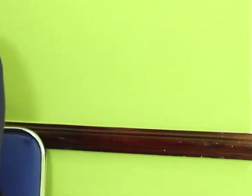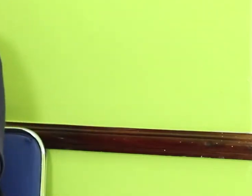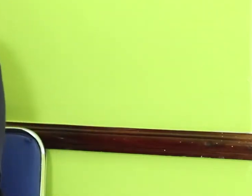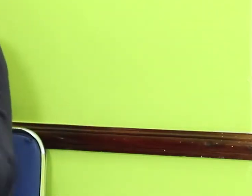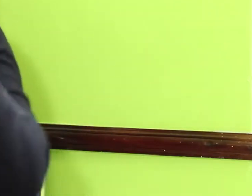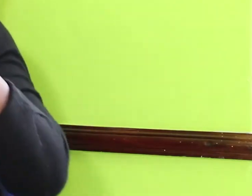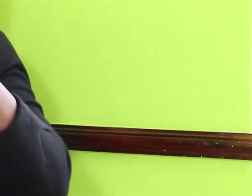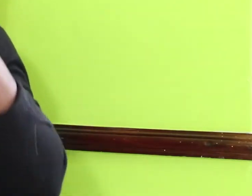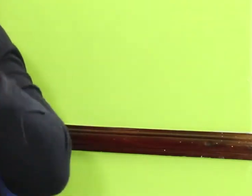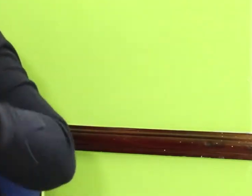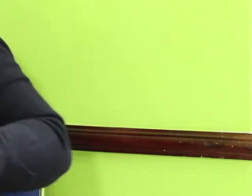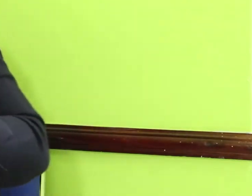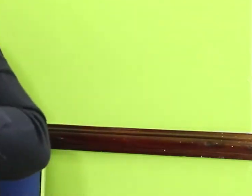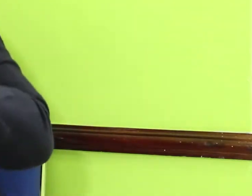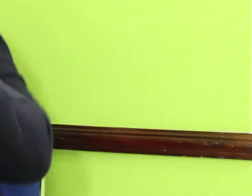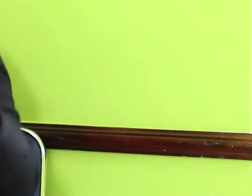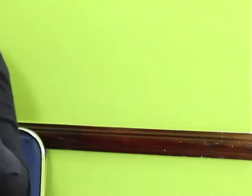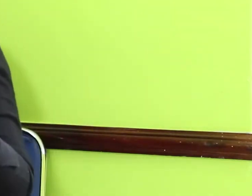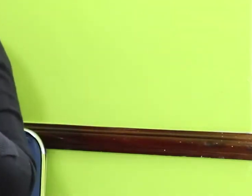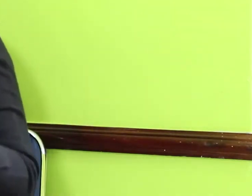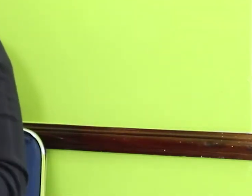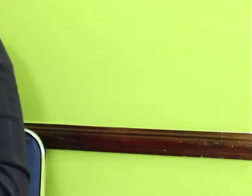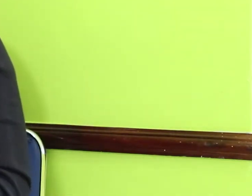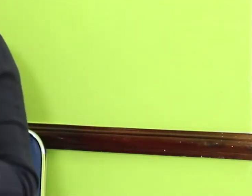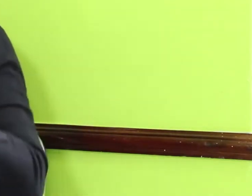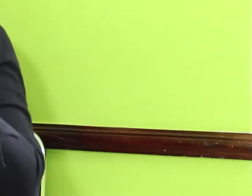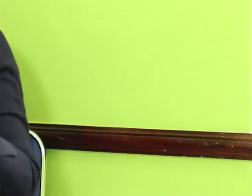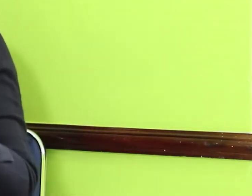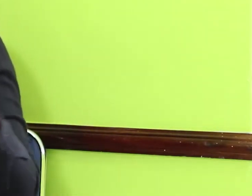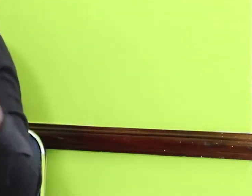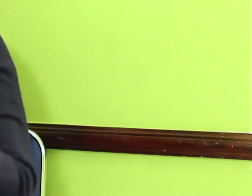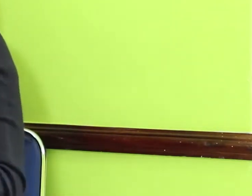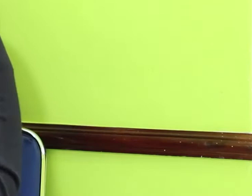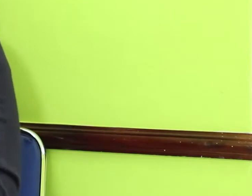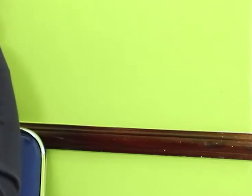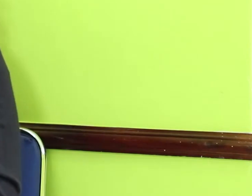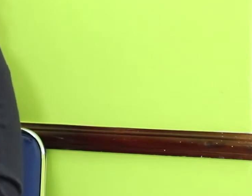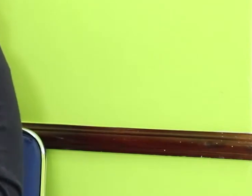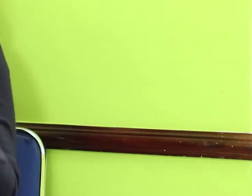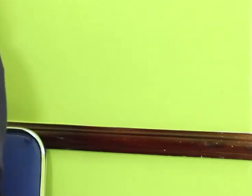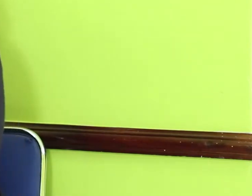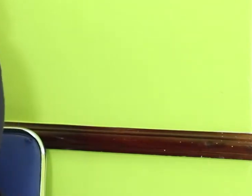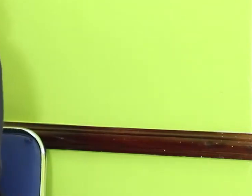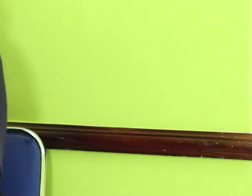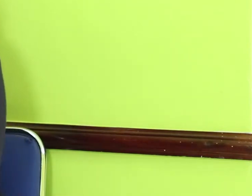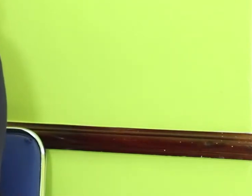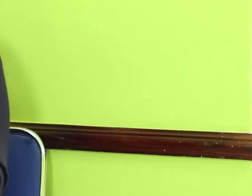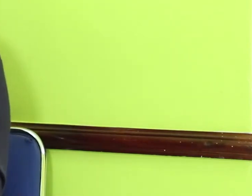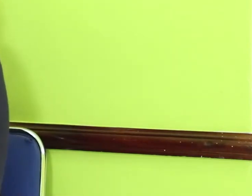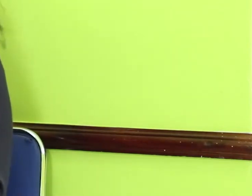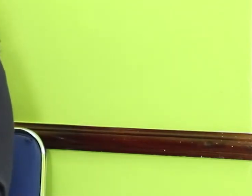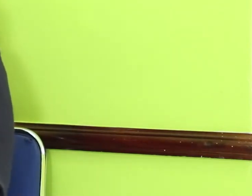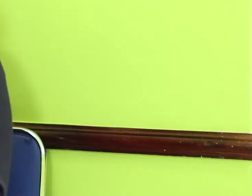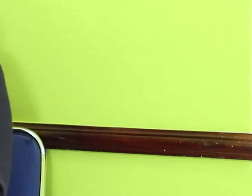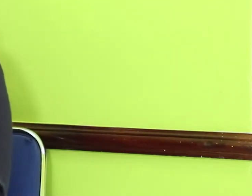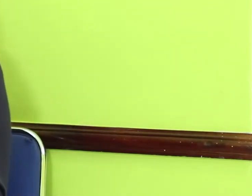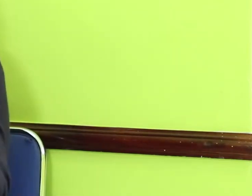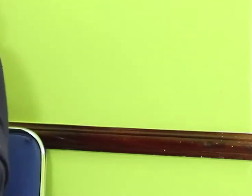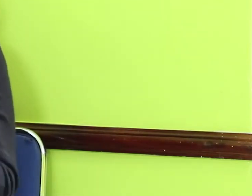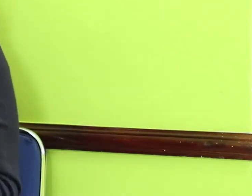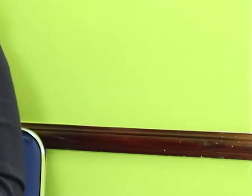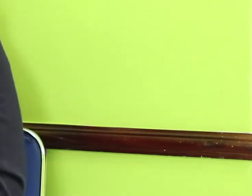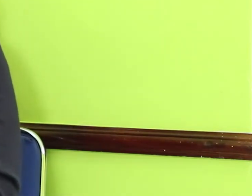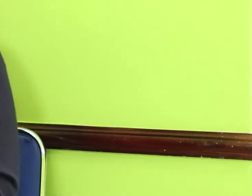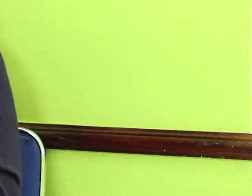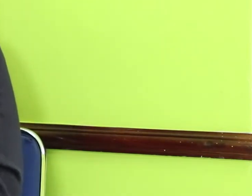have to bring the baby to hospital for the next 6 months so that they can check the body and how it's functioning. So I was just shocked